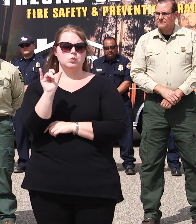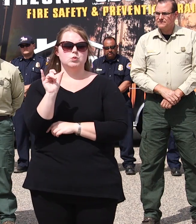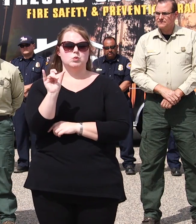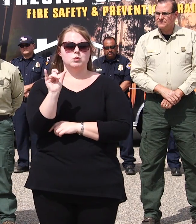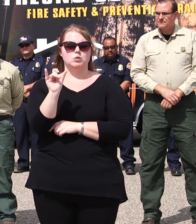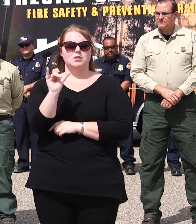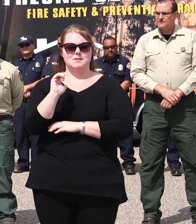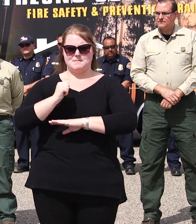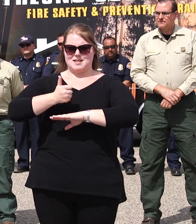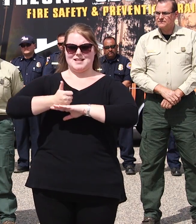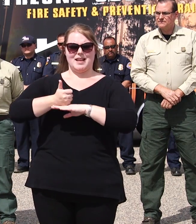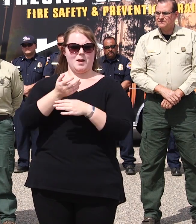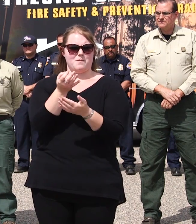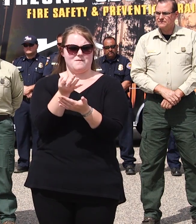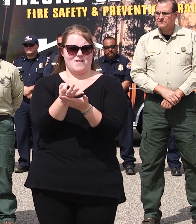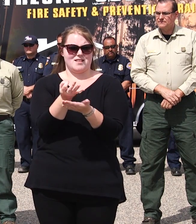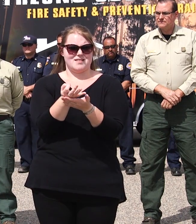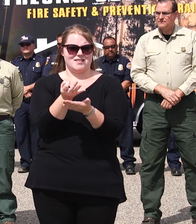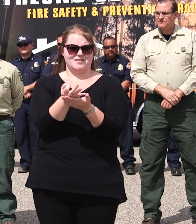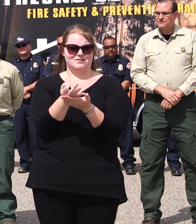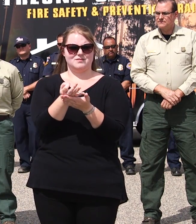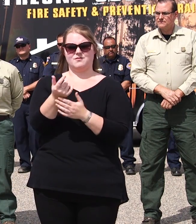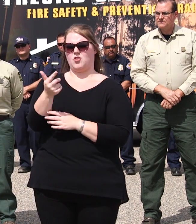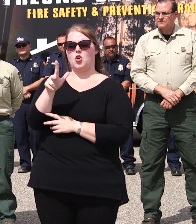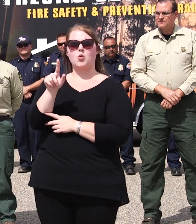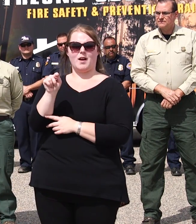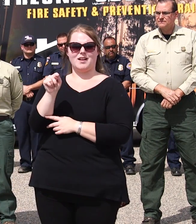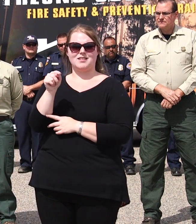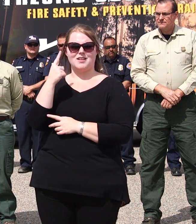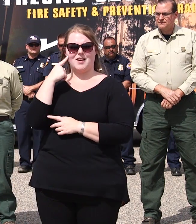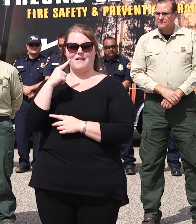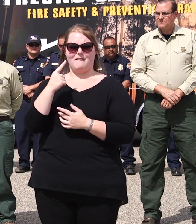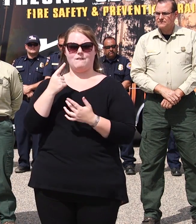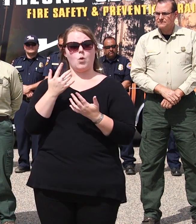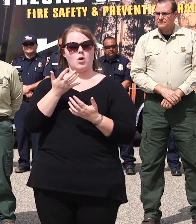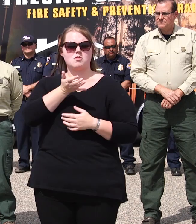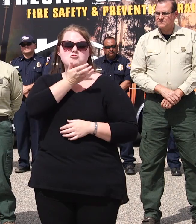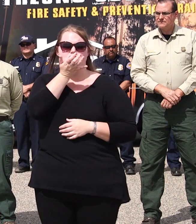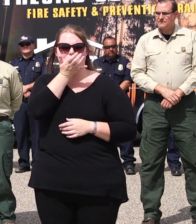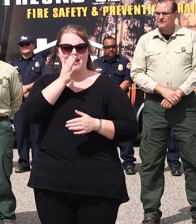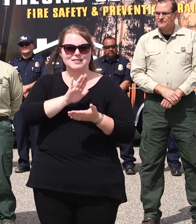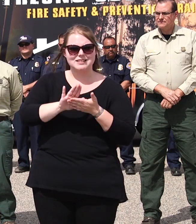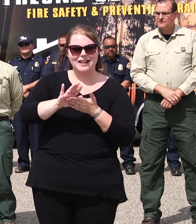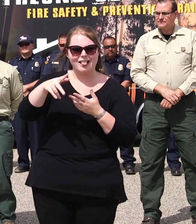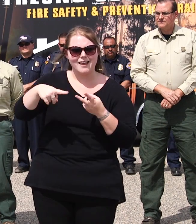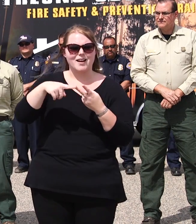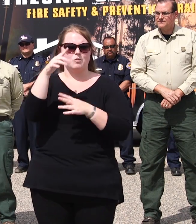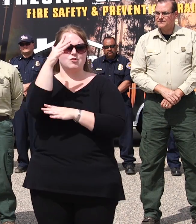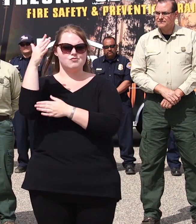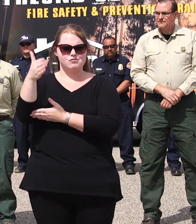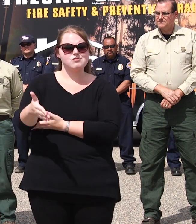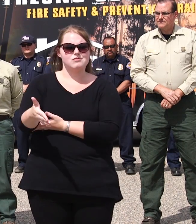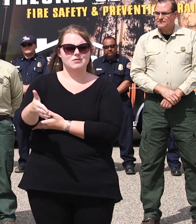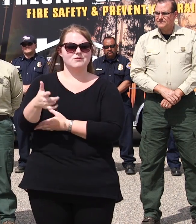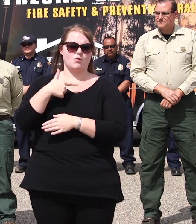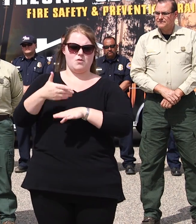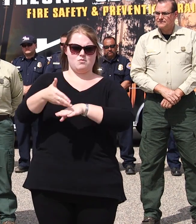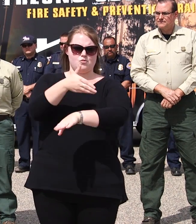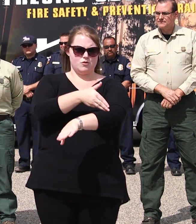to provide funding through grants for fuel reduction project work and forest health improvement